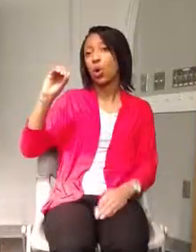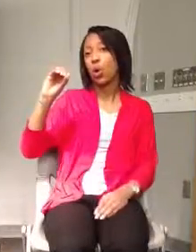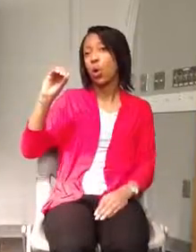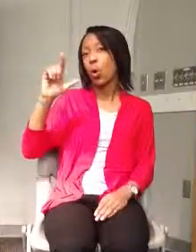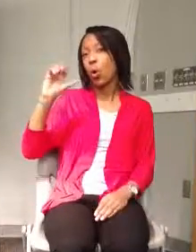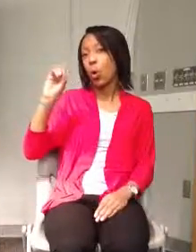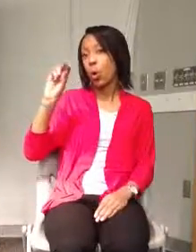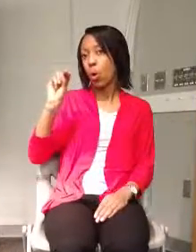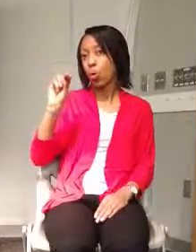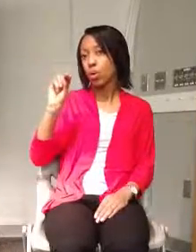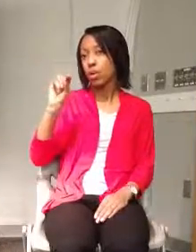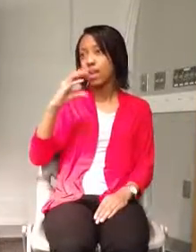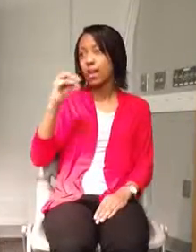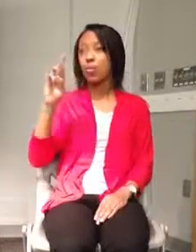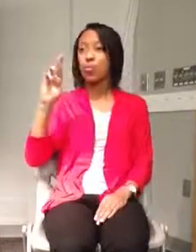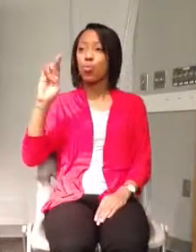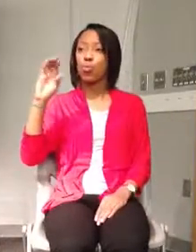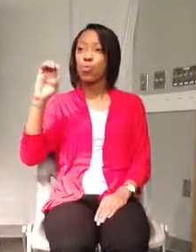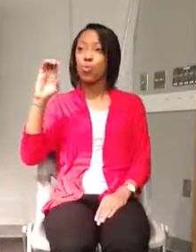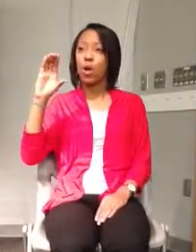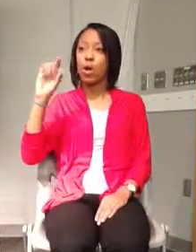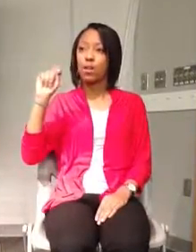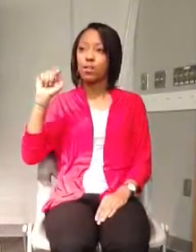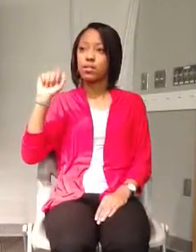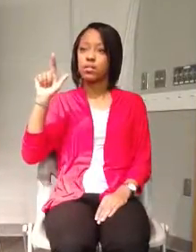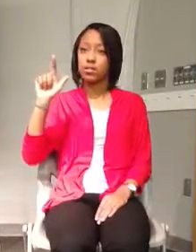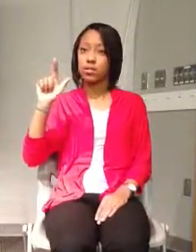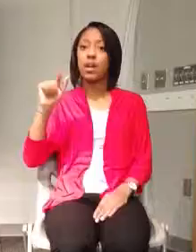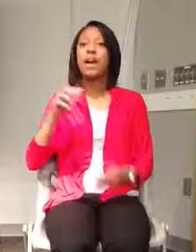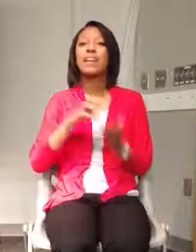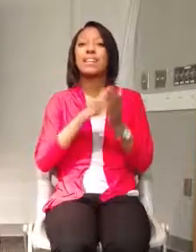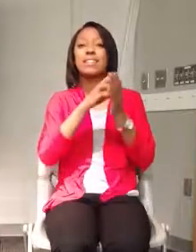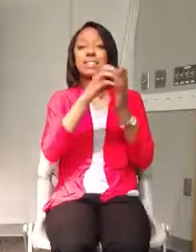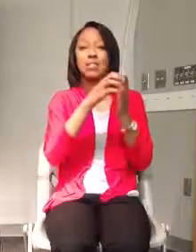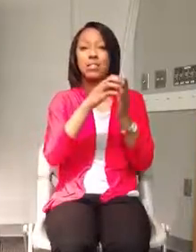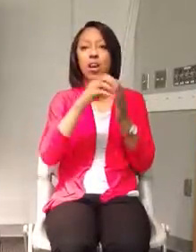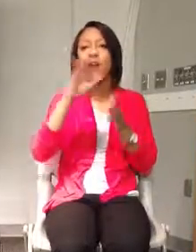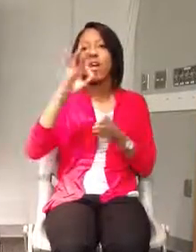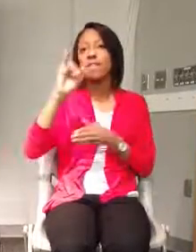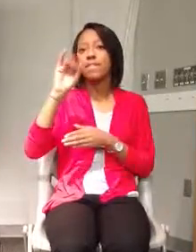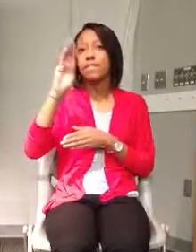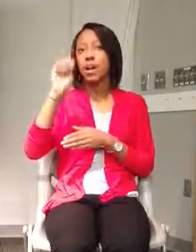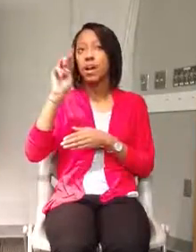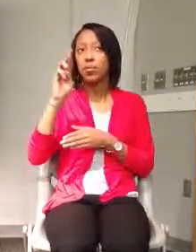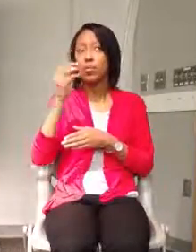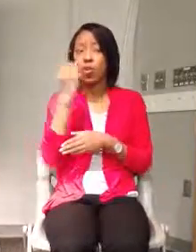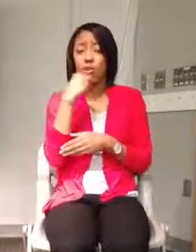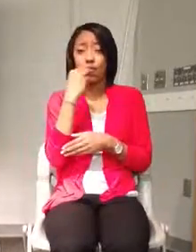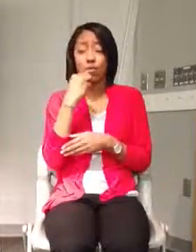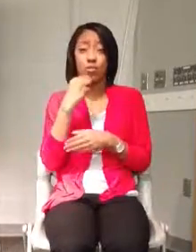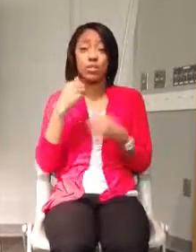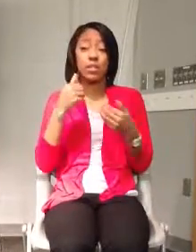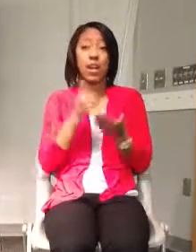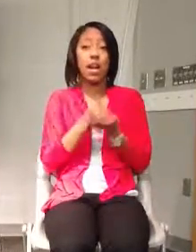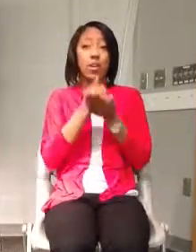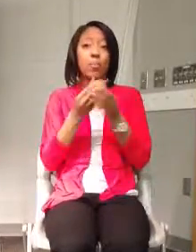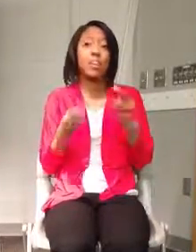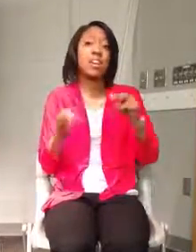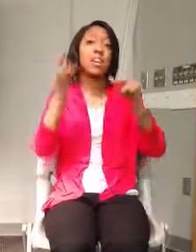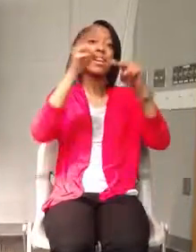antioxidant activity, but fiber-containing foods also help increase transit time. So it gets that food through the gut